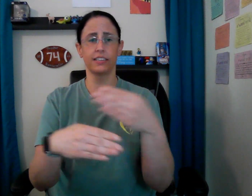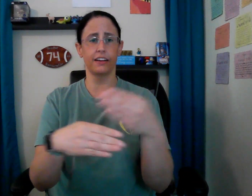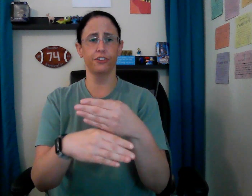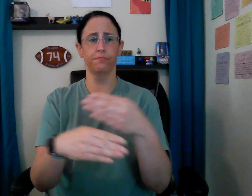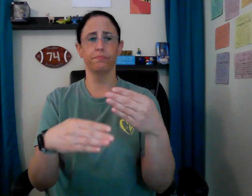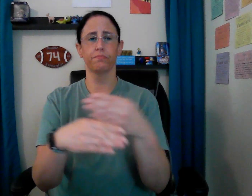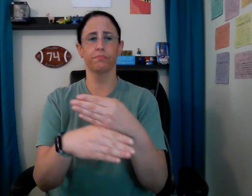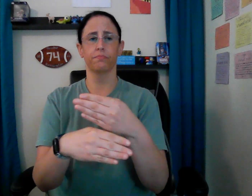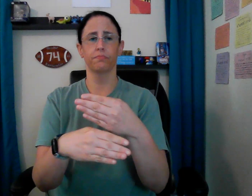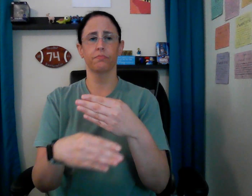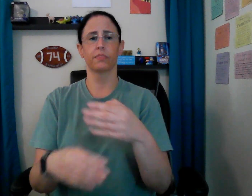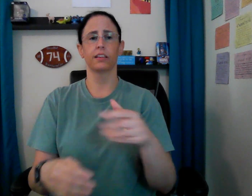signer.